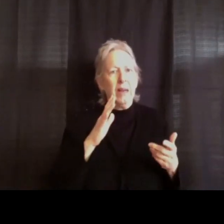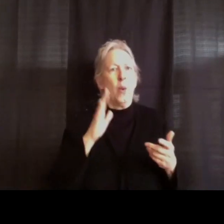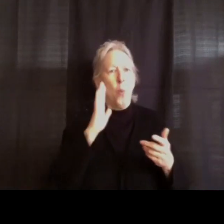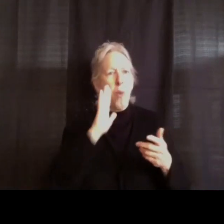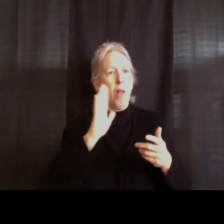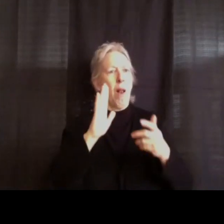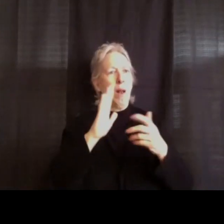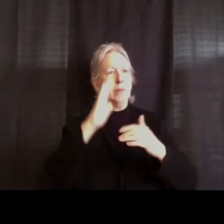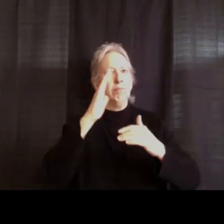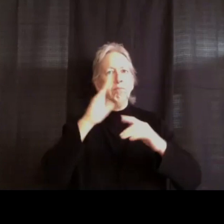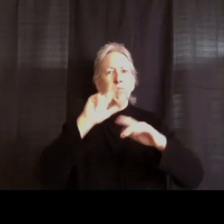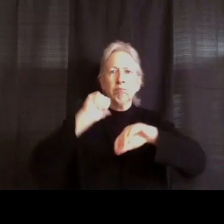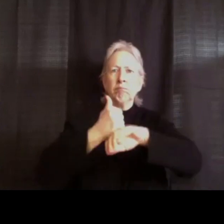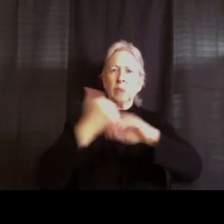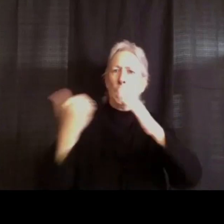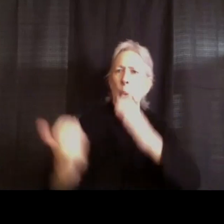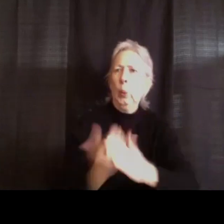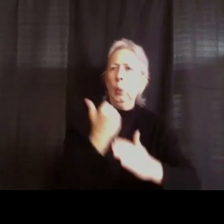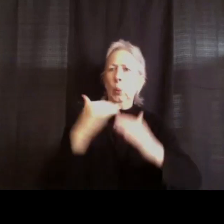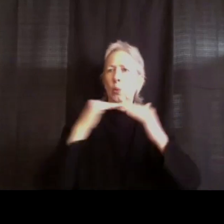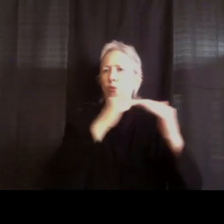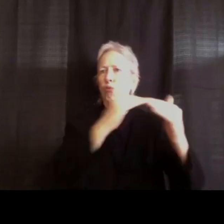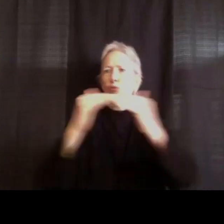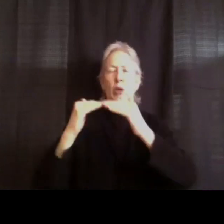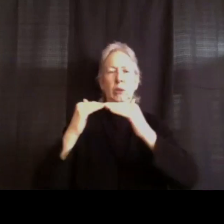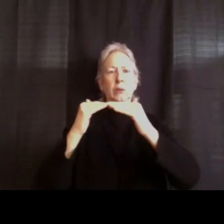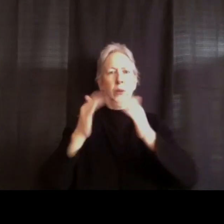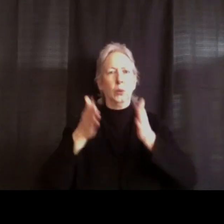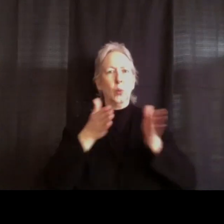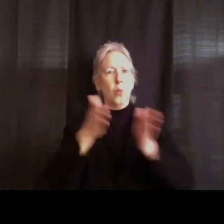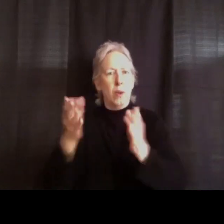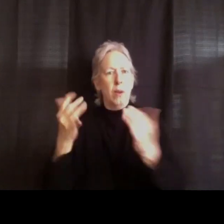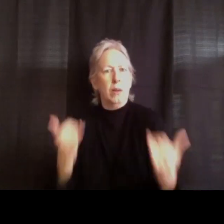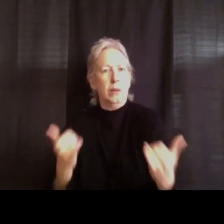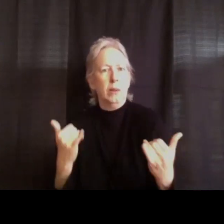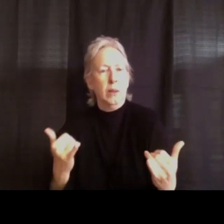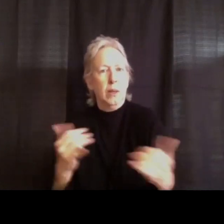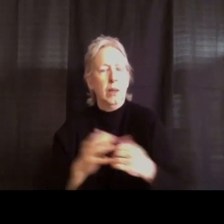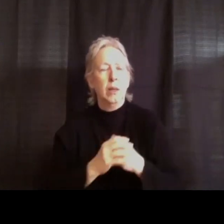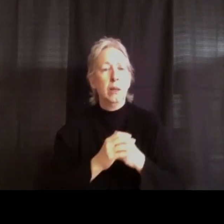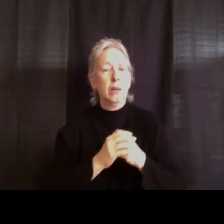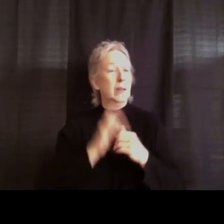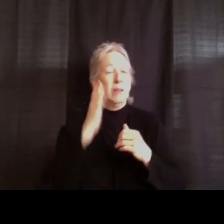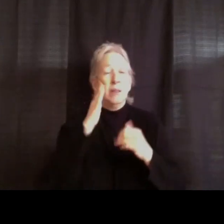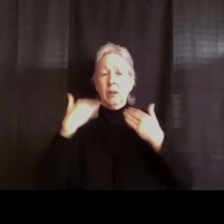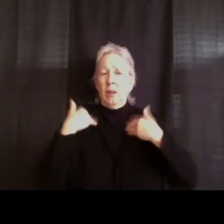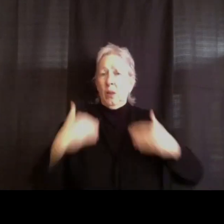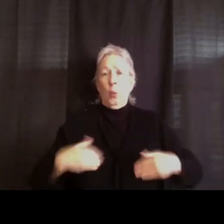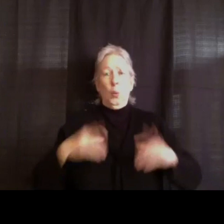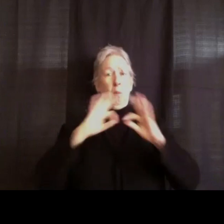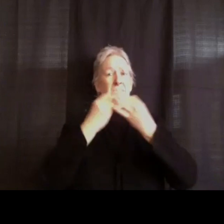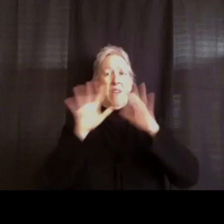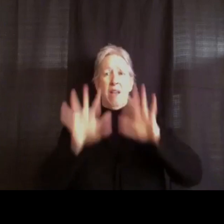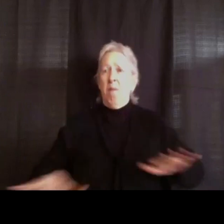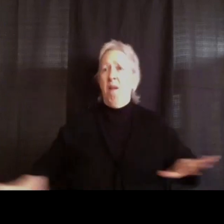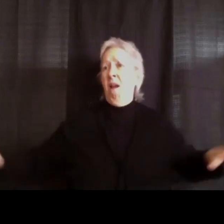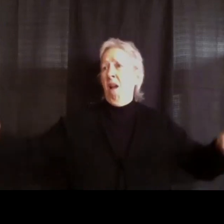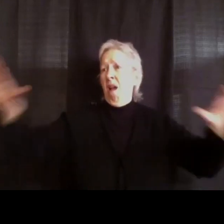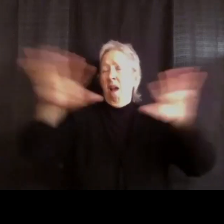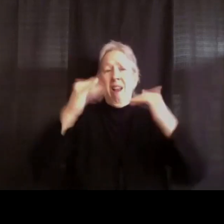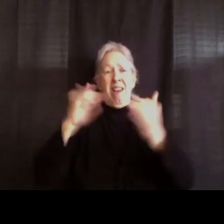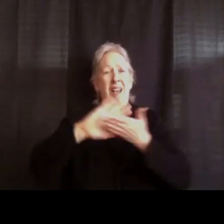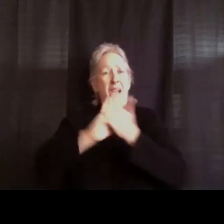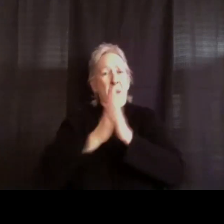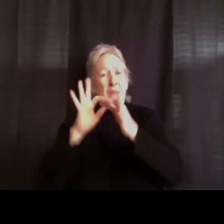justice and equity? The human family, indeed the whole creation, is knit together, knit